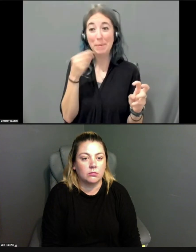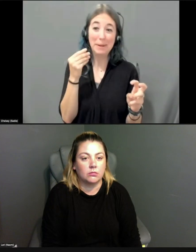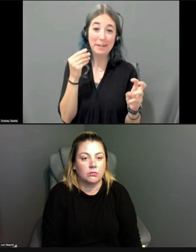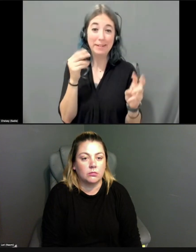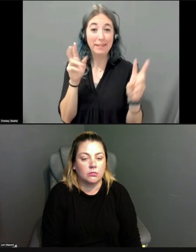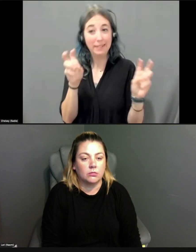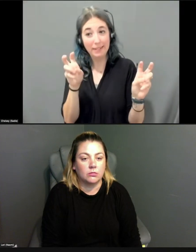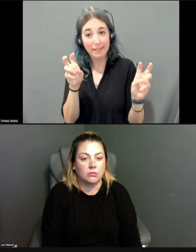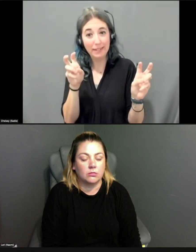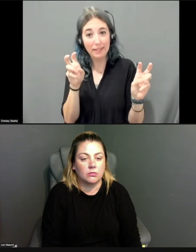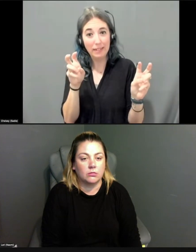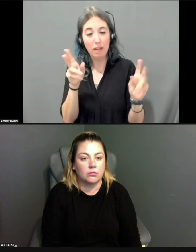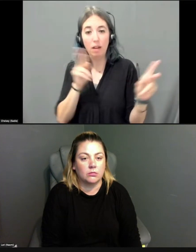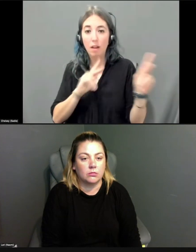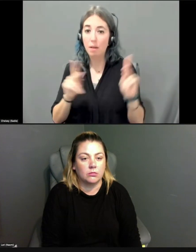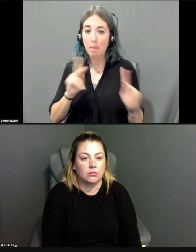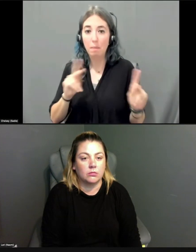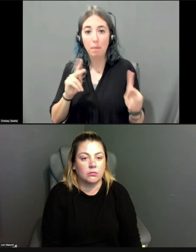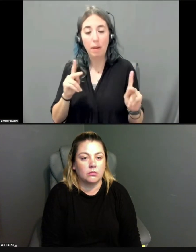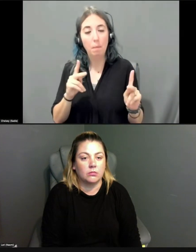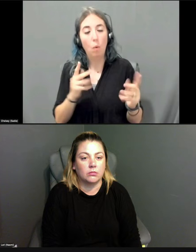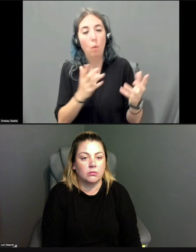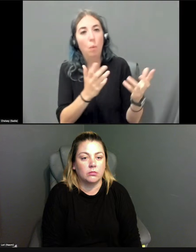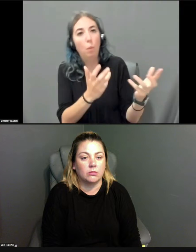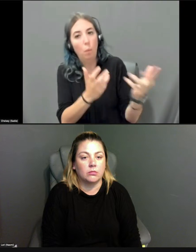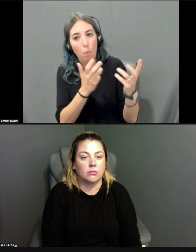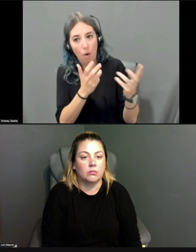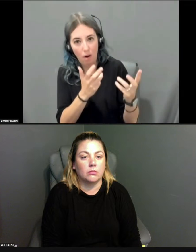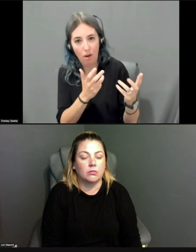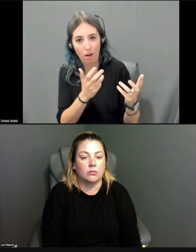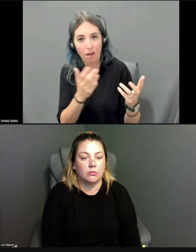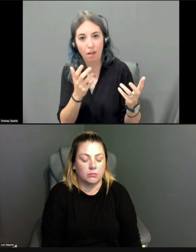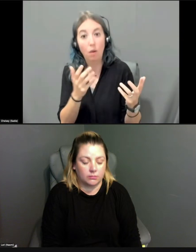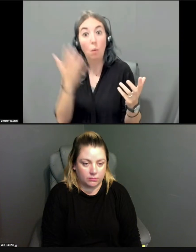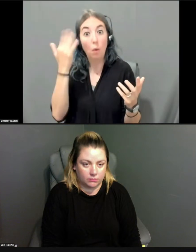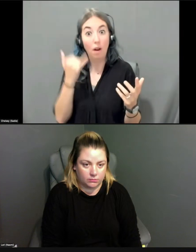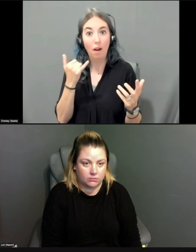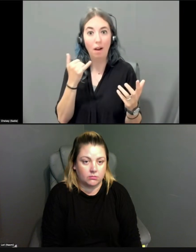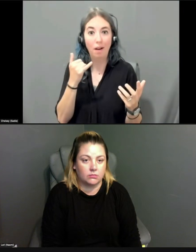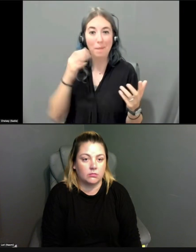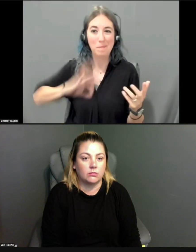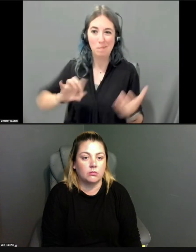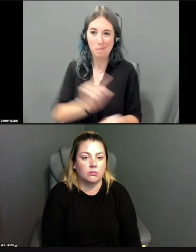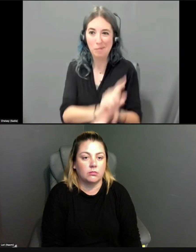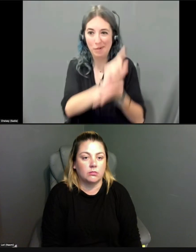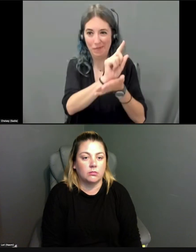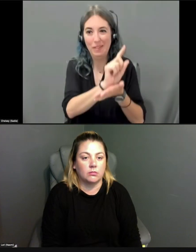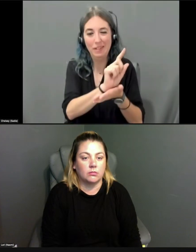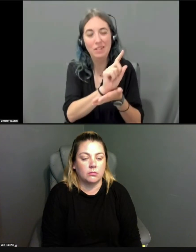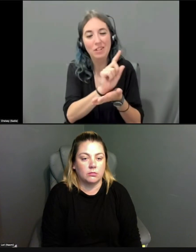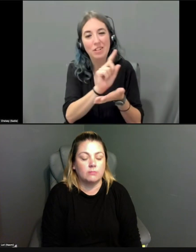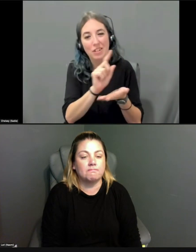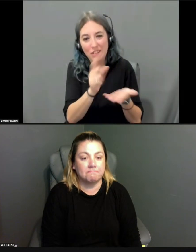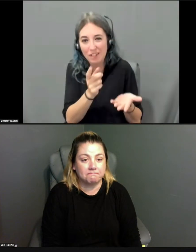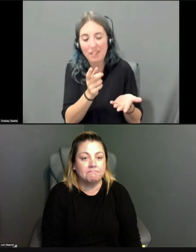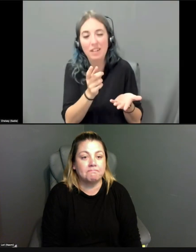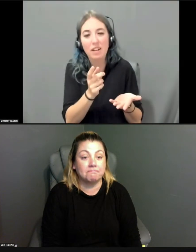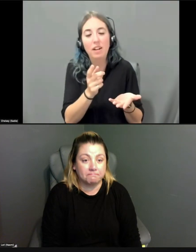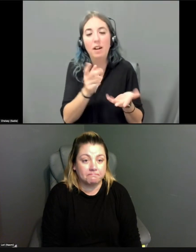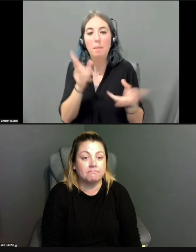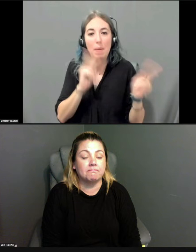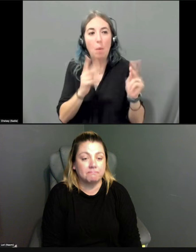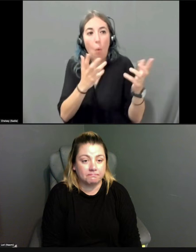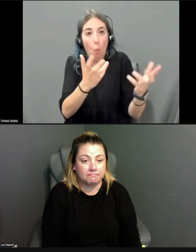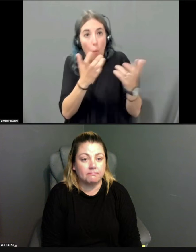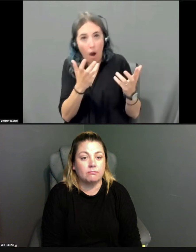the pursuit of social acceptance, safety, and security, which it basically is the root of all